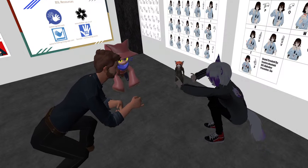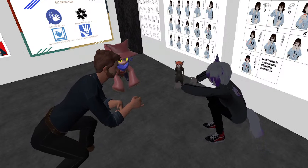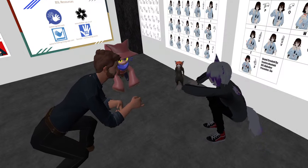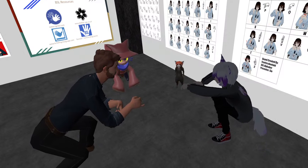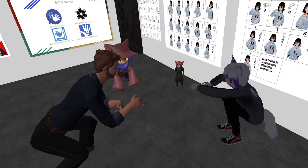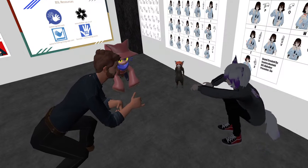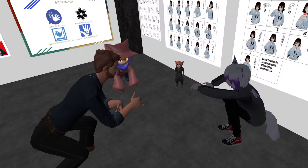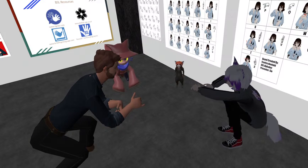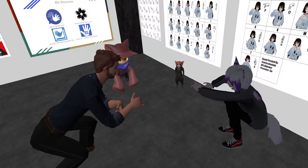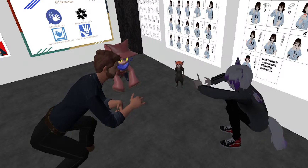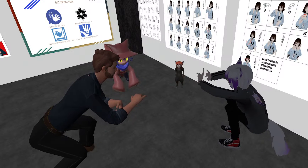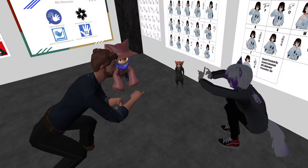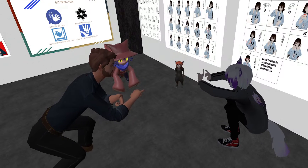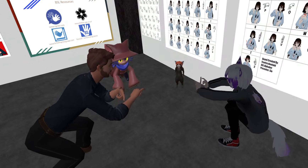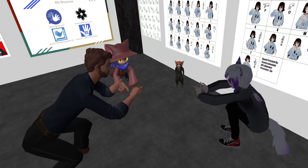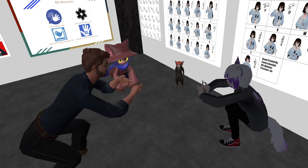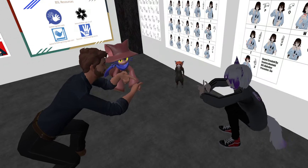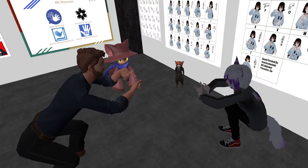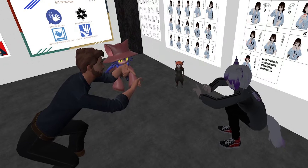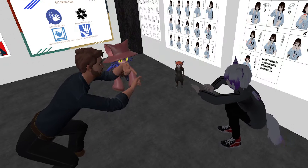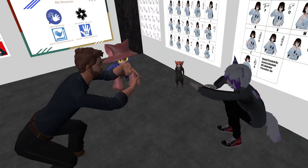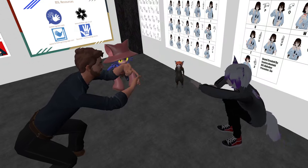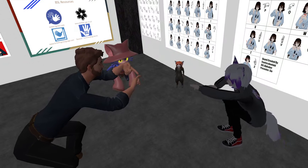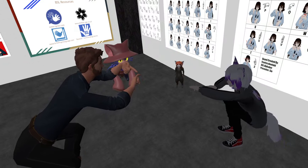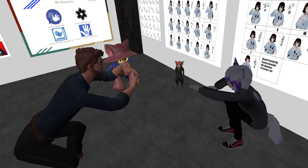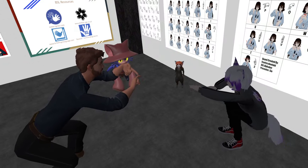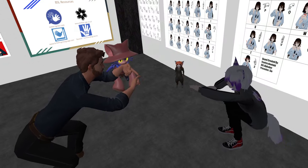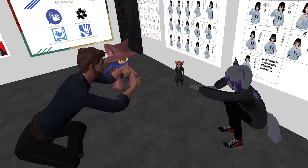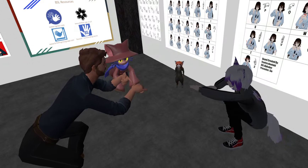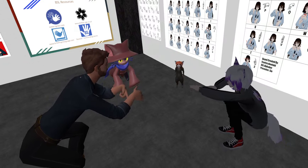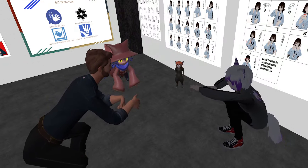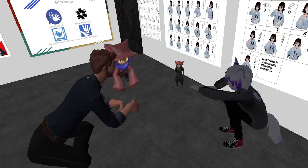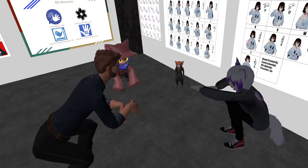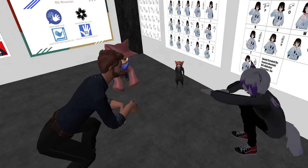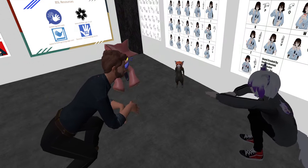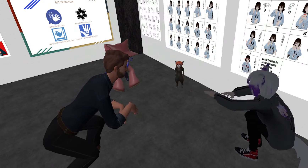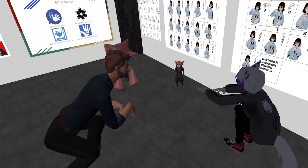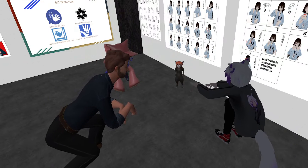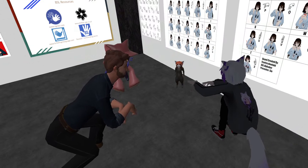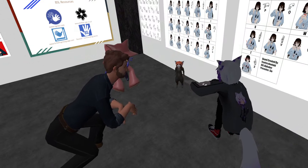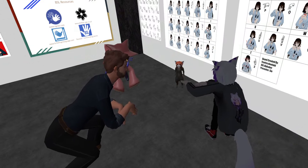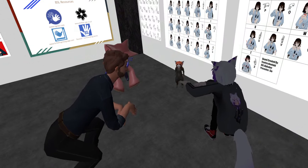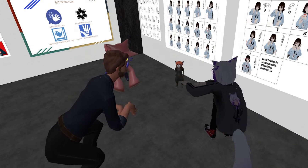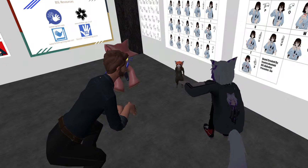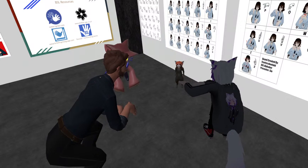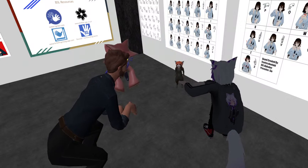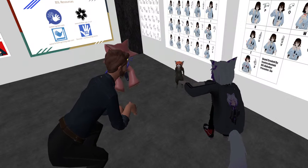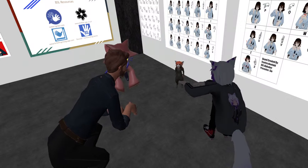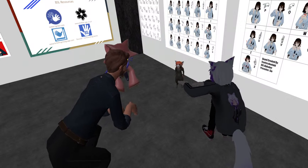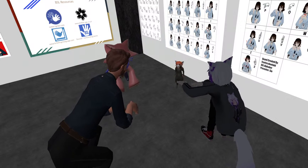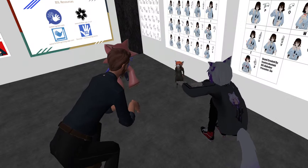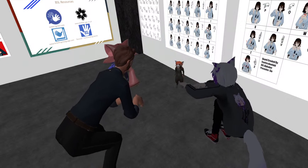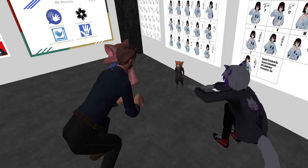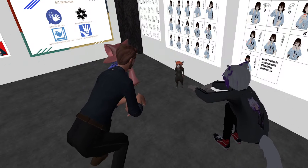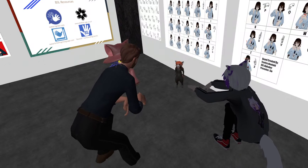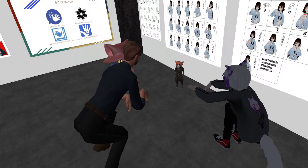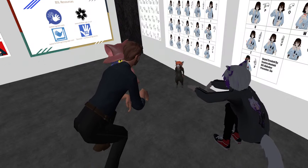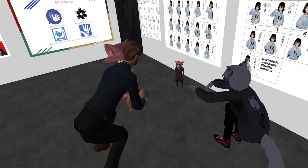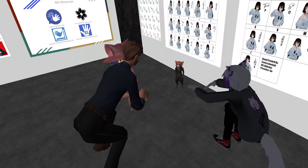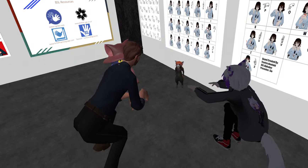instead. Right, it's like that. Something like that, yeah. Yeah. But I'm guessing taking these